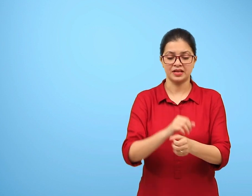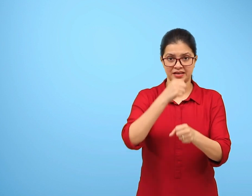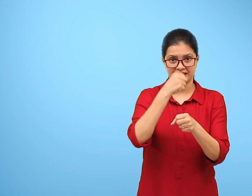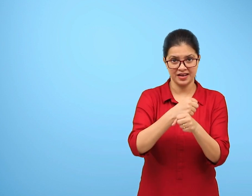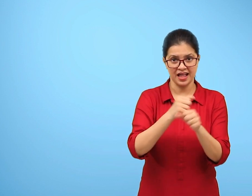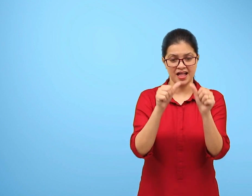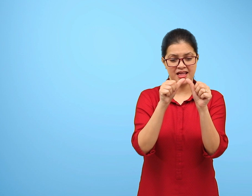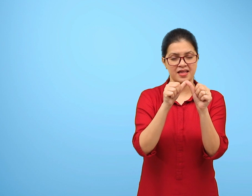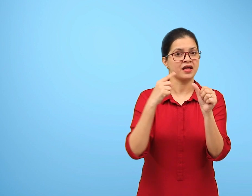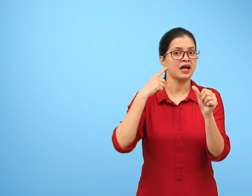gait of animals,